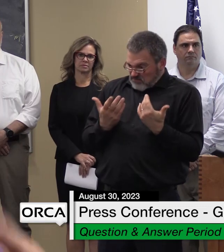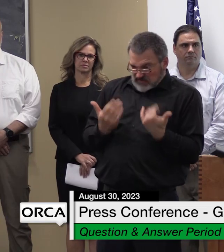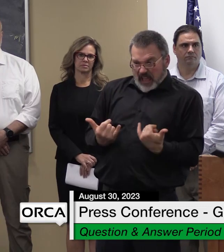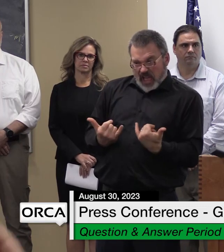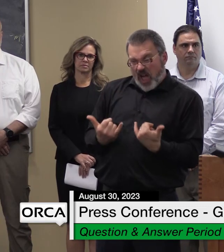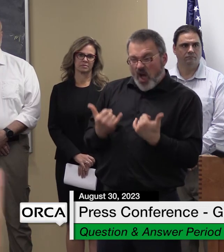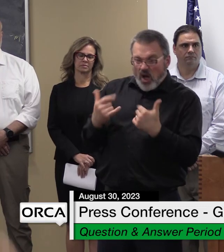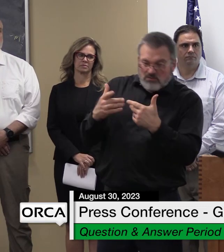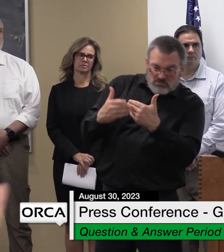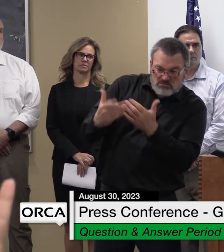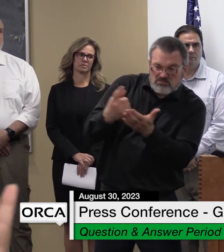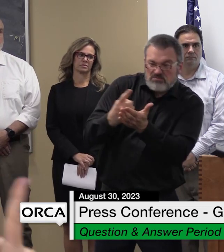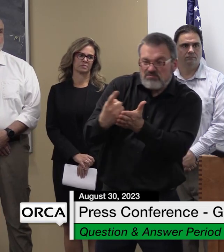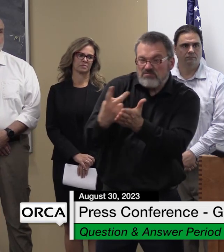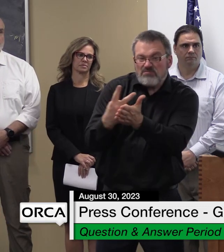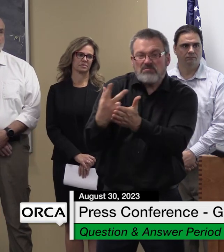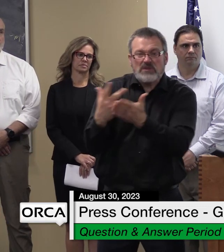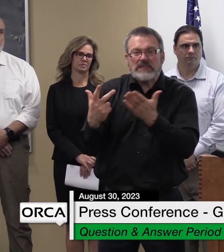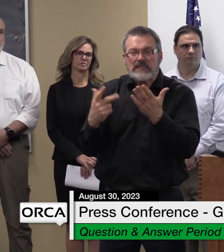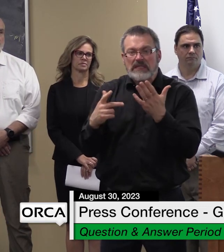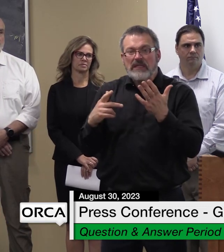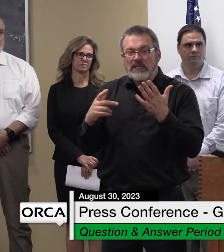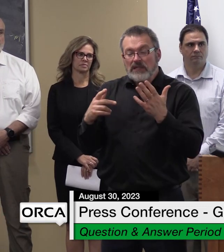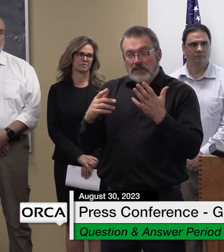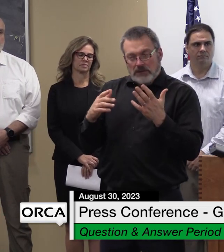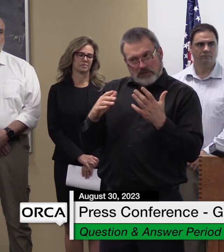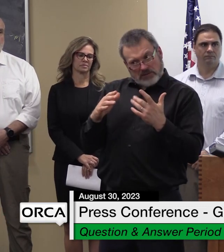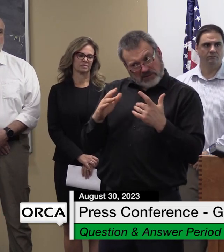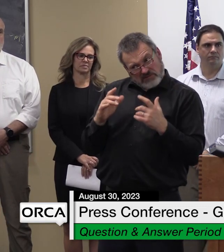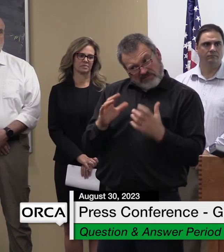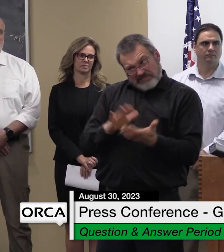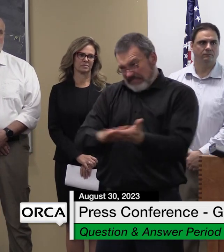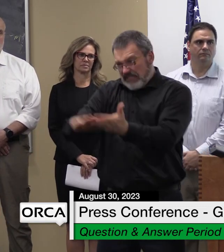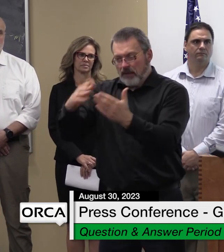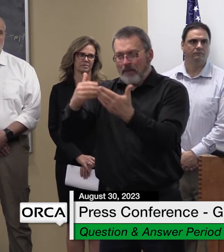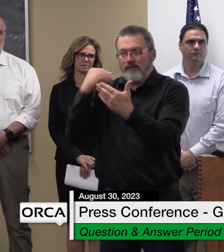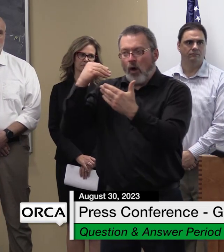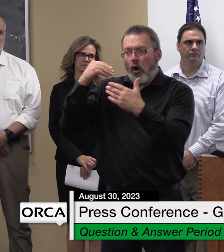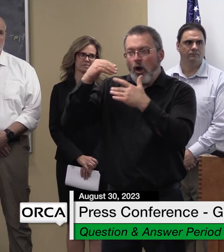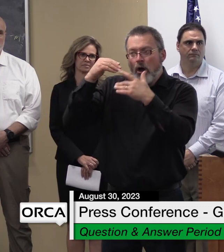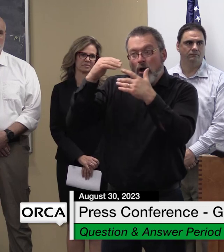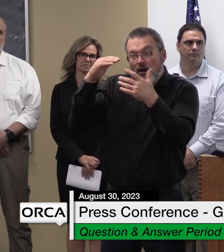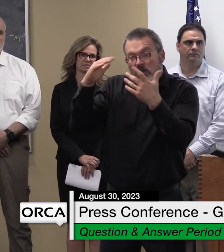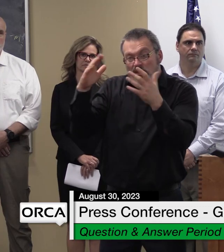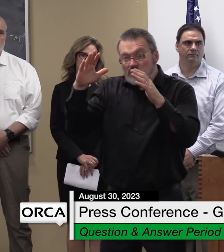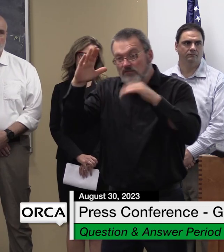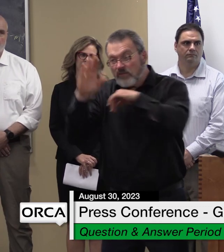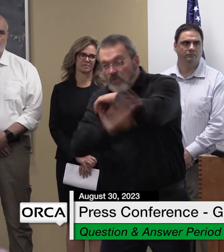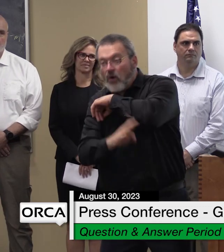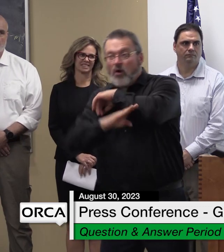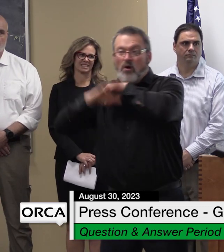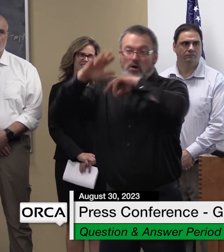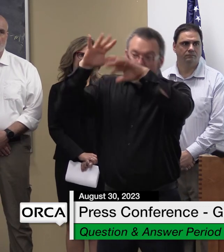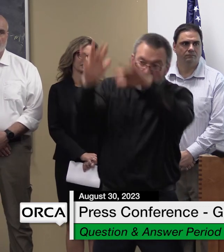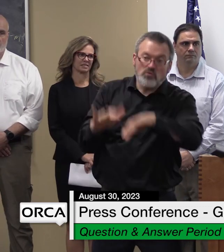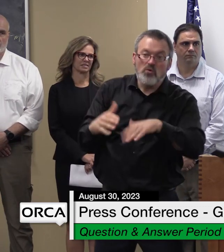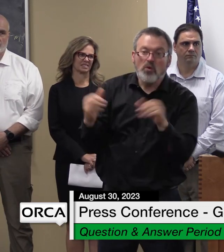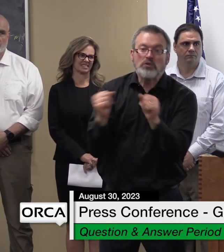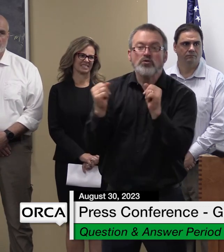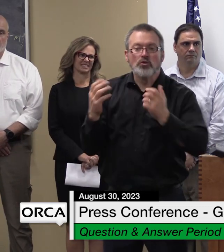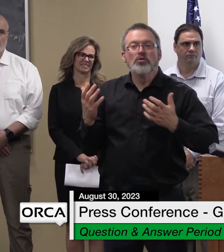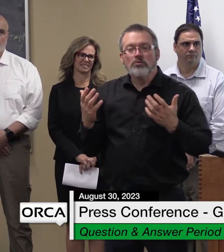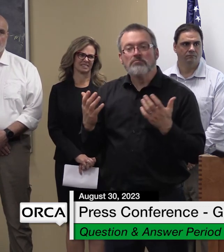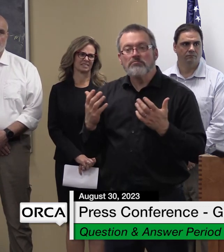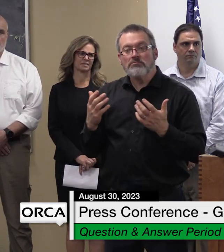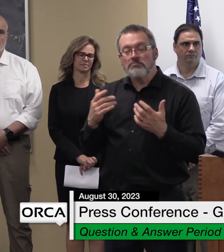spring when we have spring thaw and ice and so forth. So it all has to work together, and we don't have much time, but